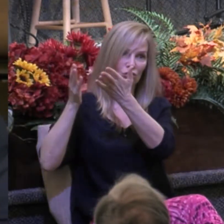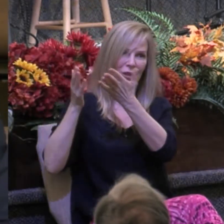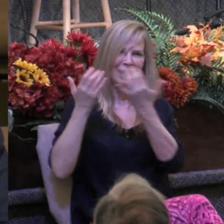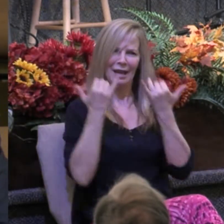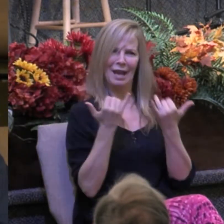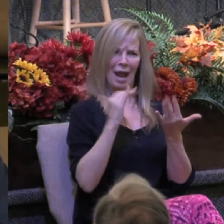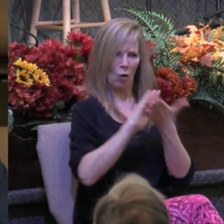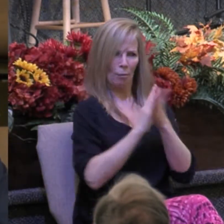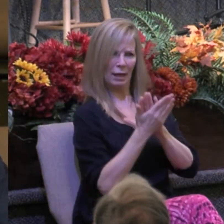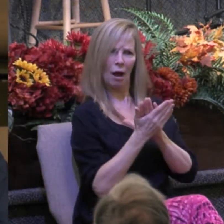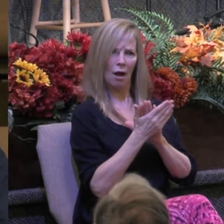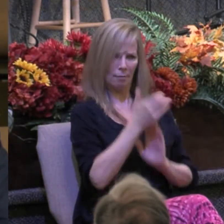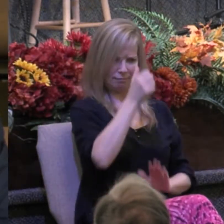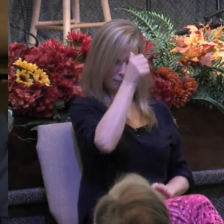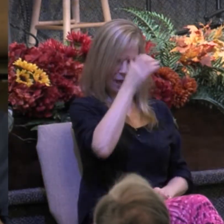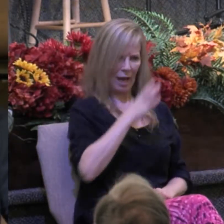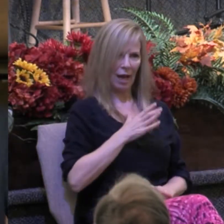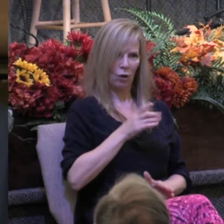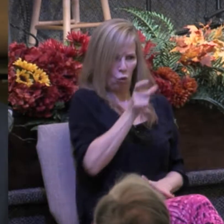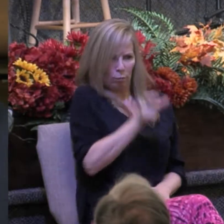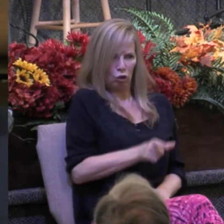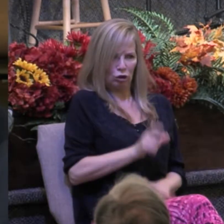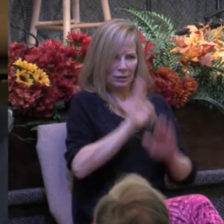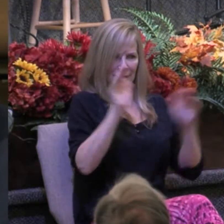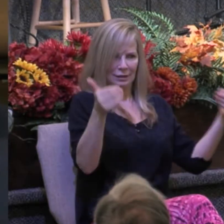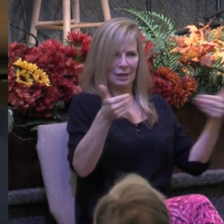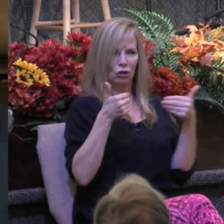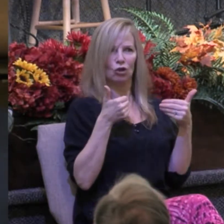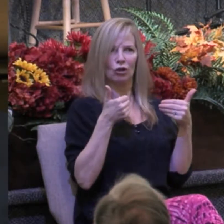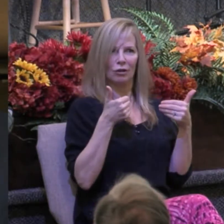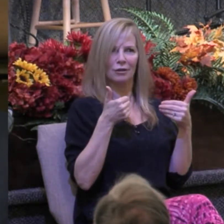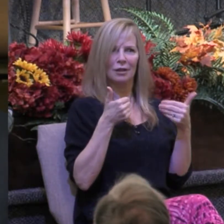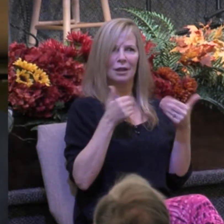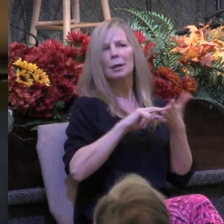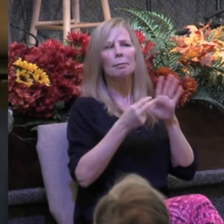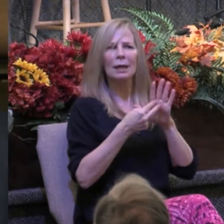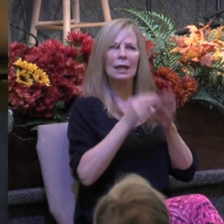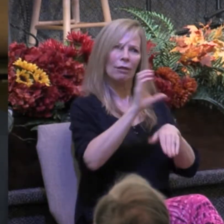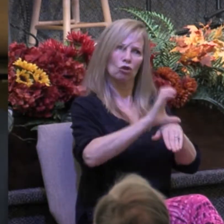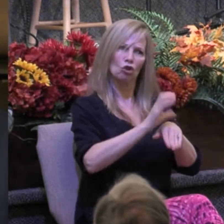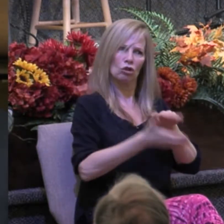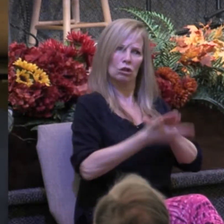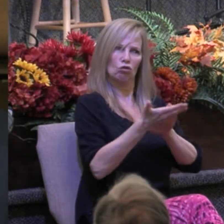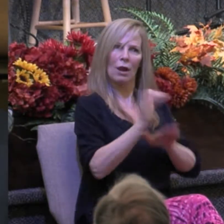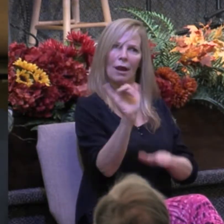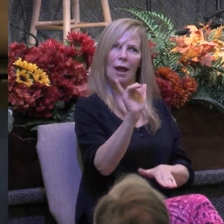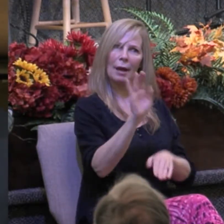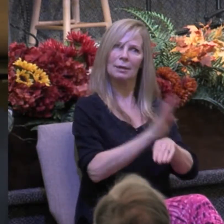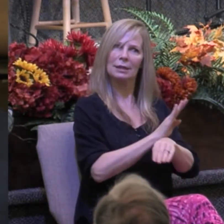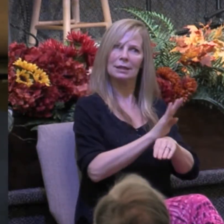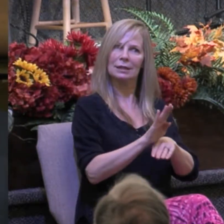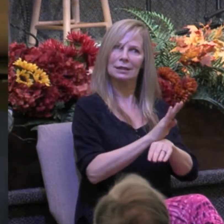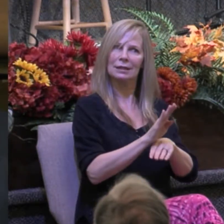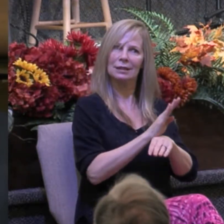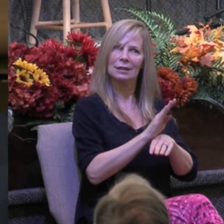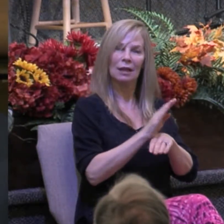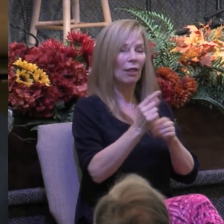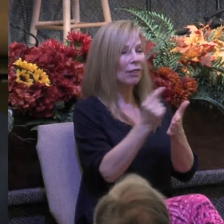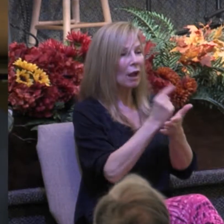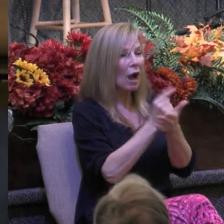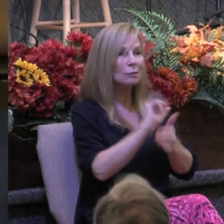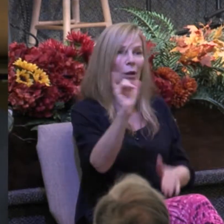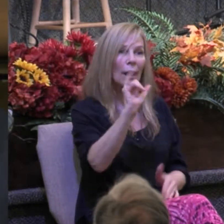approach. Pragmatism rules. The churches are run as business. The gospel is often viewed as a product for